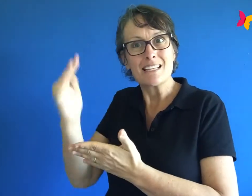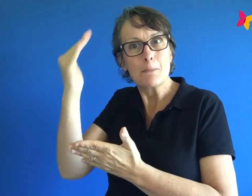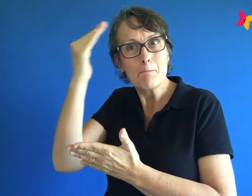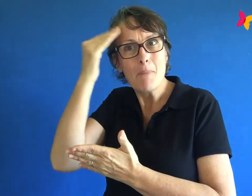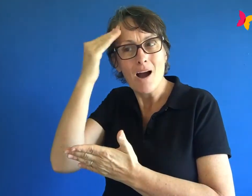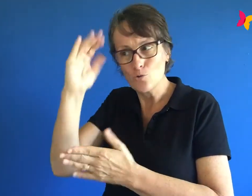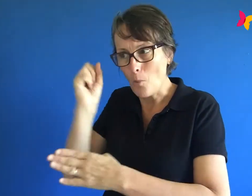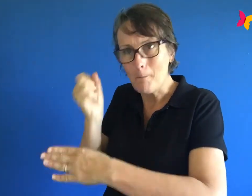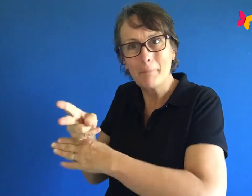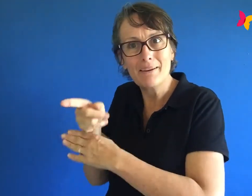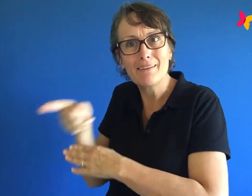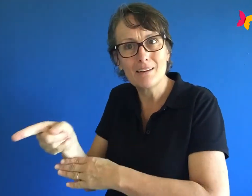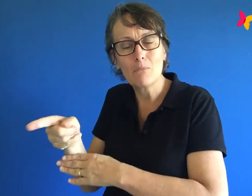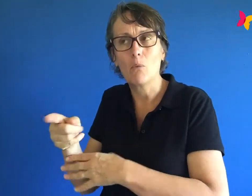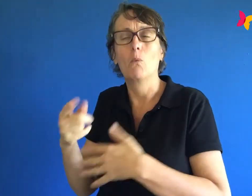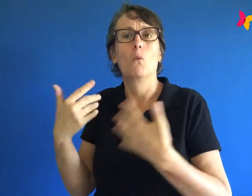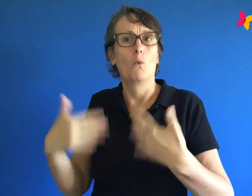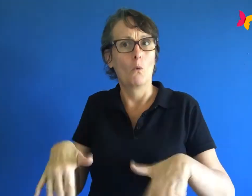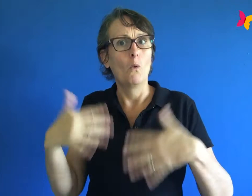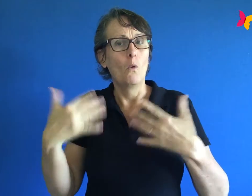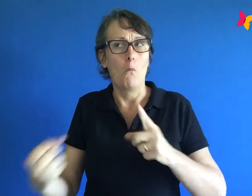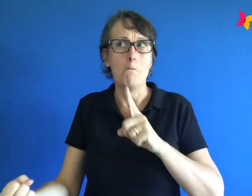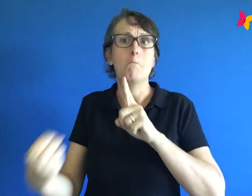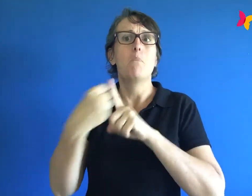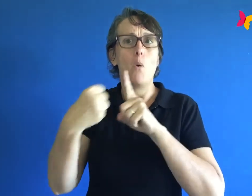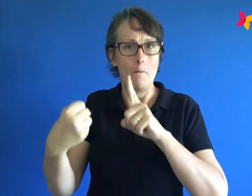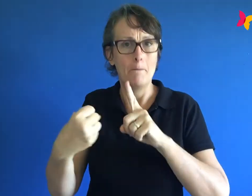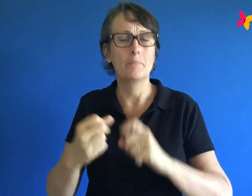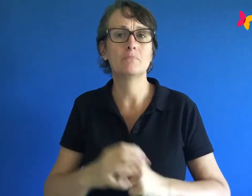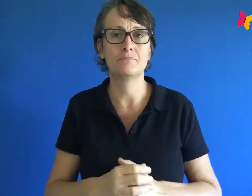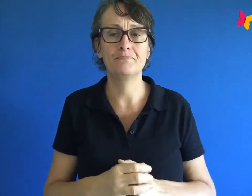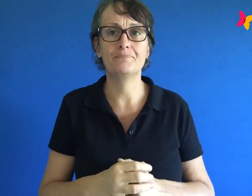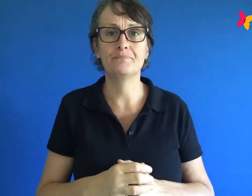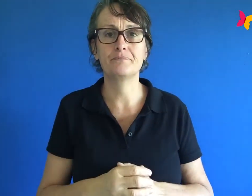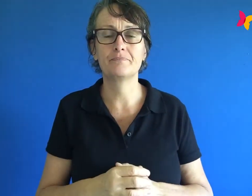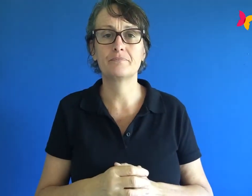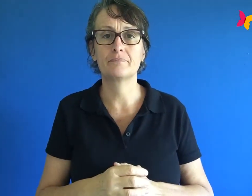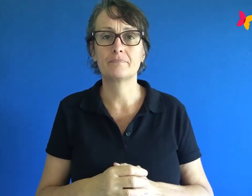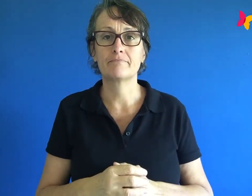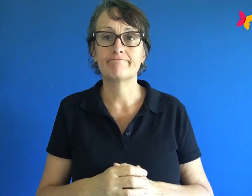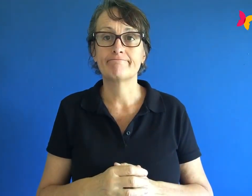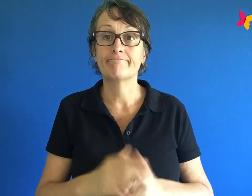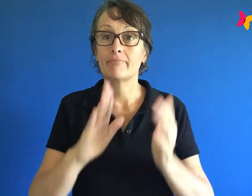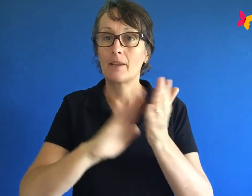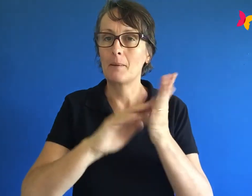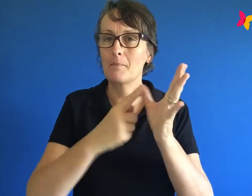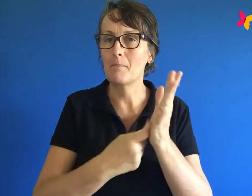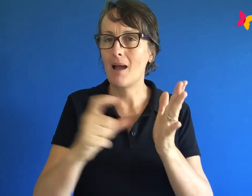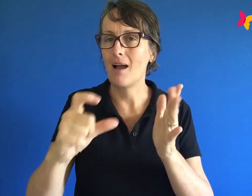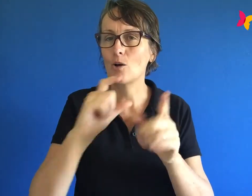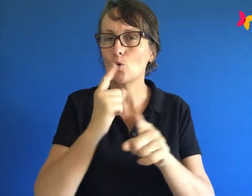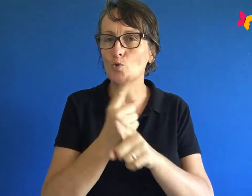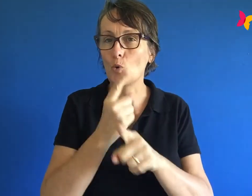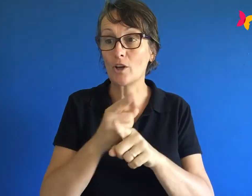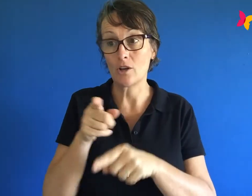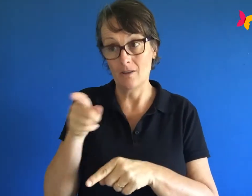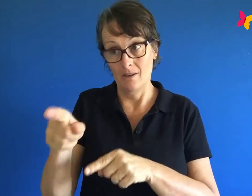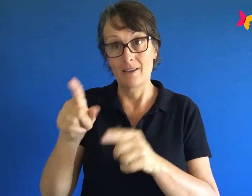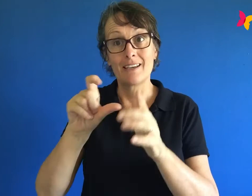just life-changing. With this new reality, Caroline became ever vigilant. Maybe a little too vigilant.